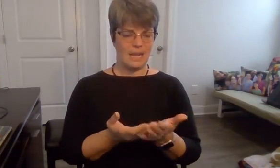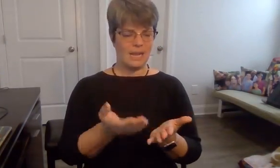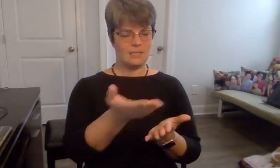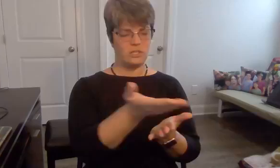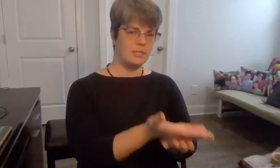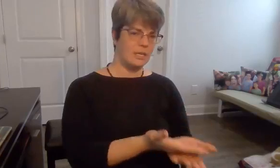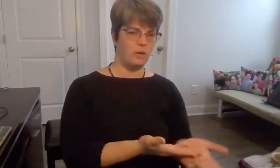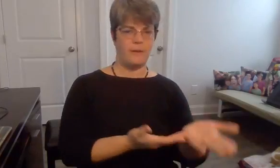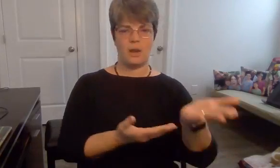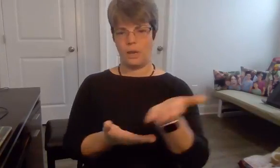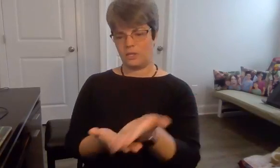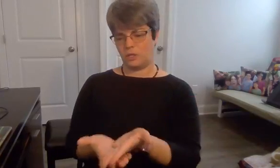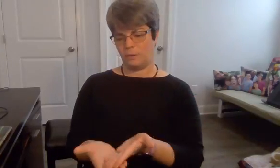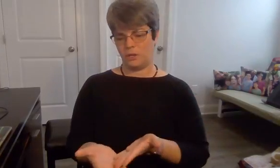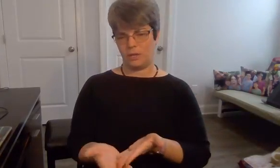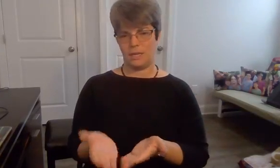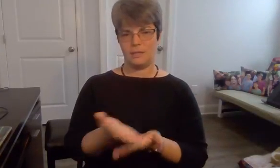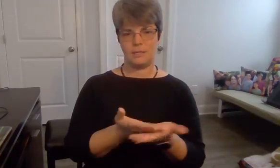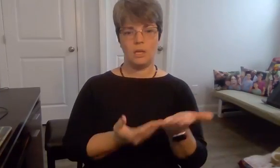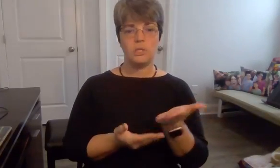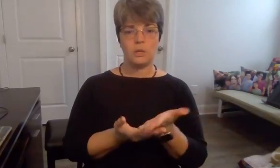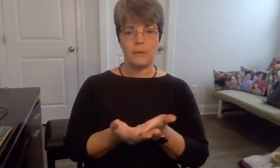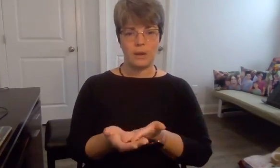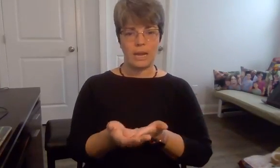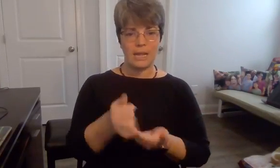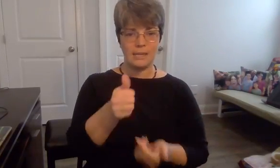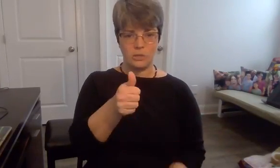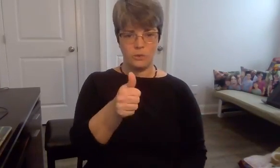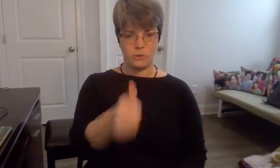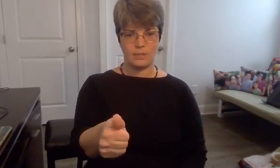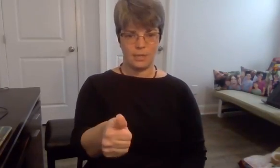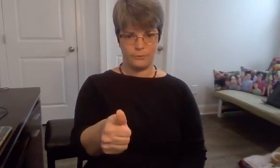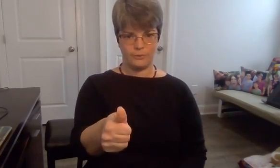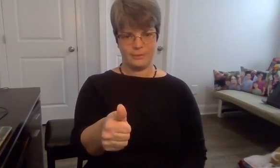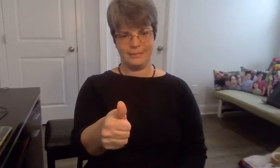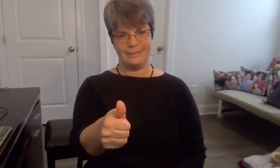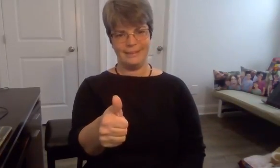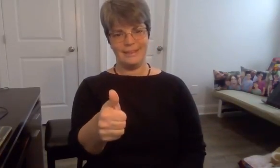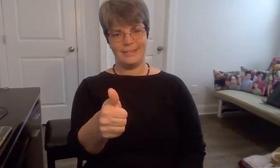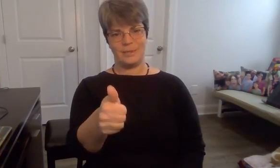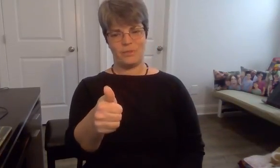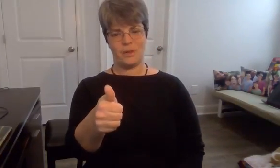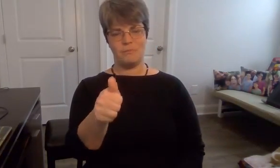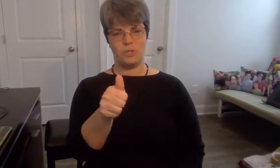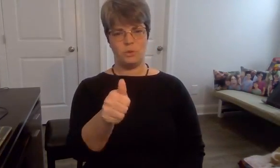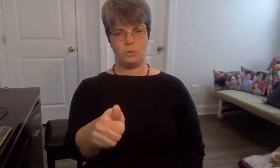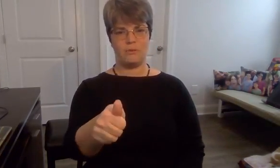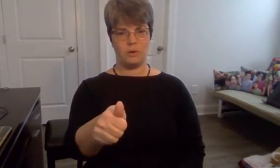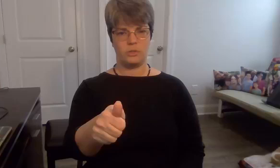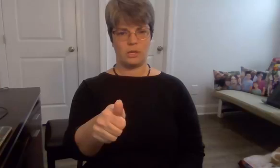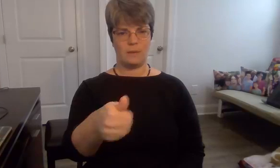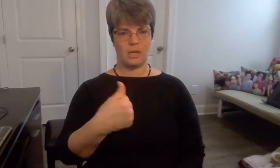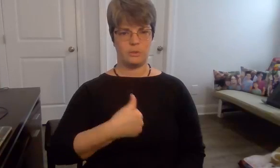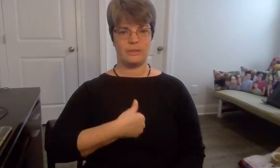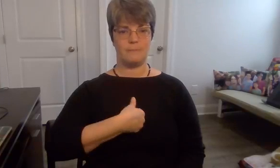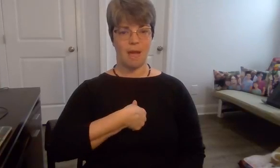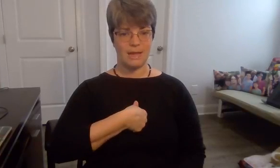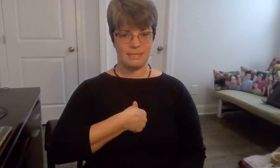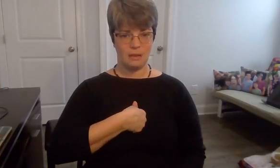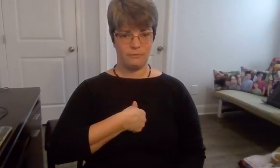Hands is just like your Vanna White showing your hands. So keep your hands to yourself. So a thumb to whoever you're talking about. So if it's myself,